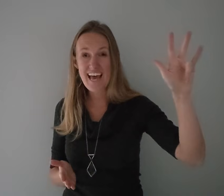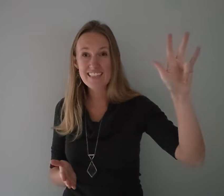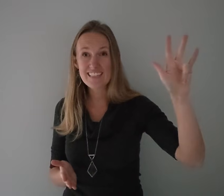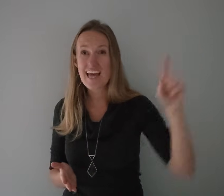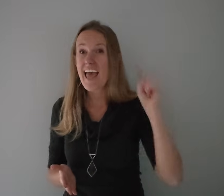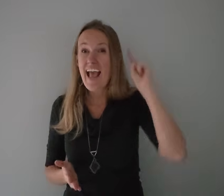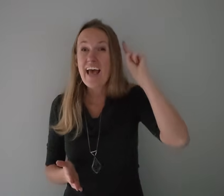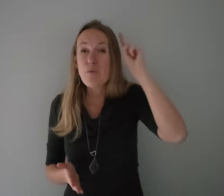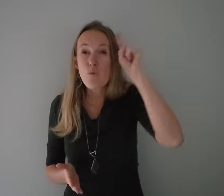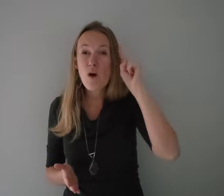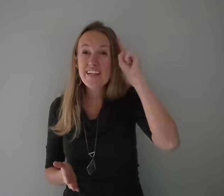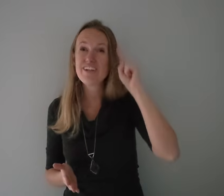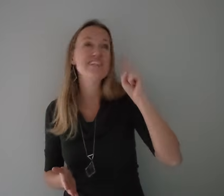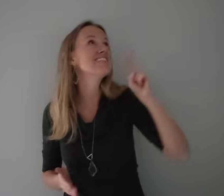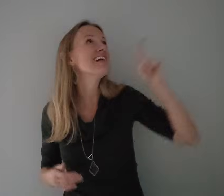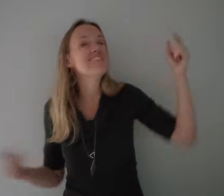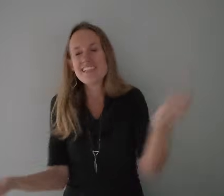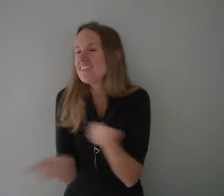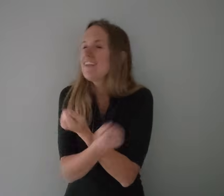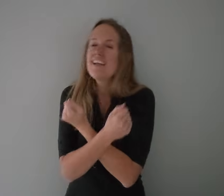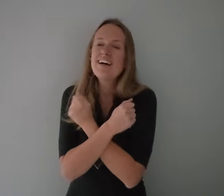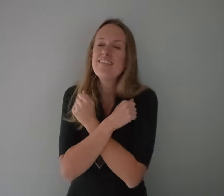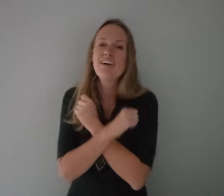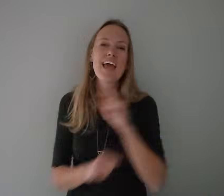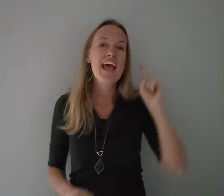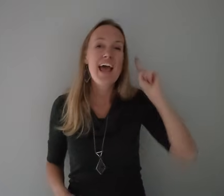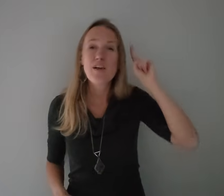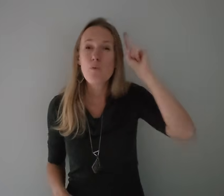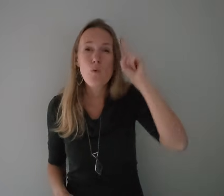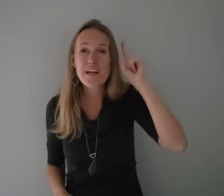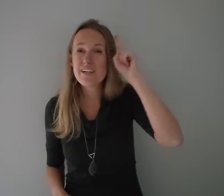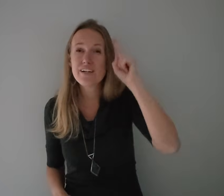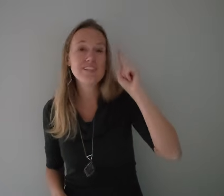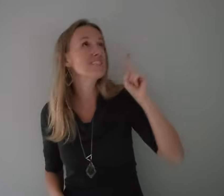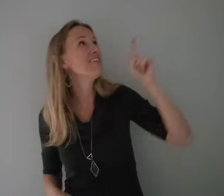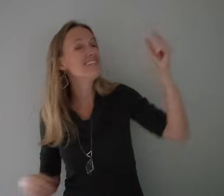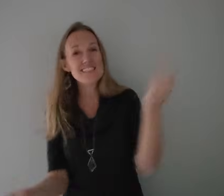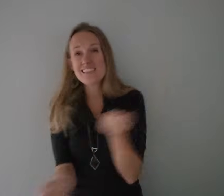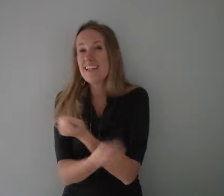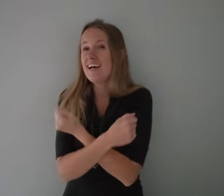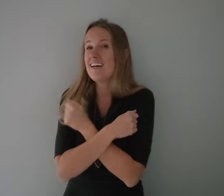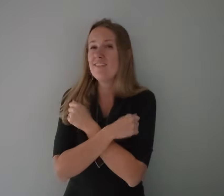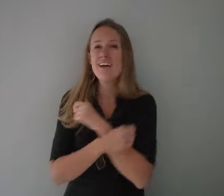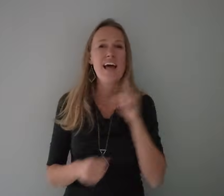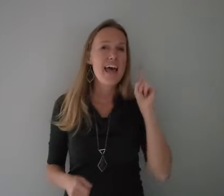righteousness, and wonders of his love, and wonders of his love,